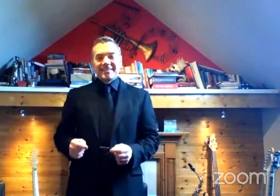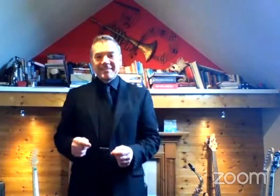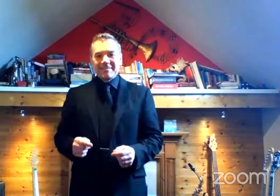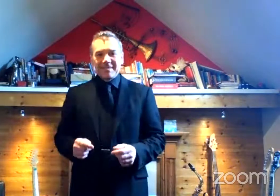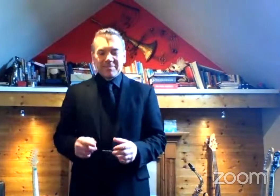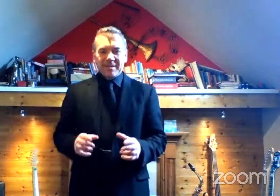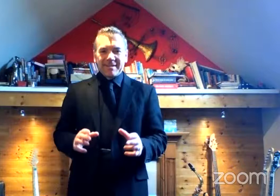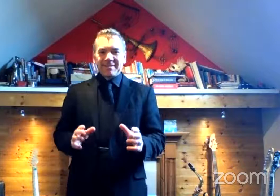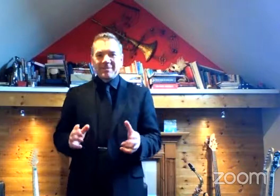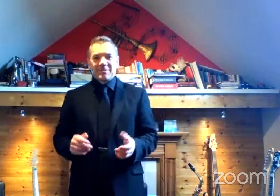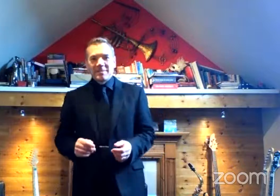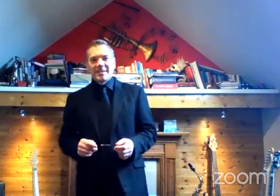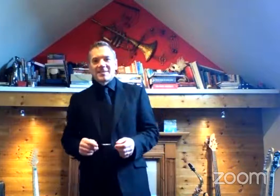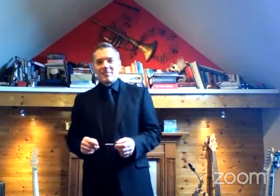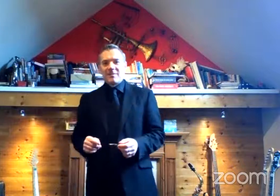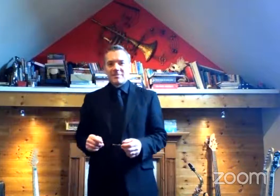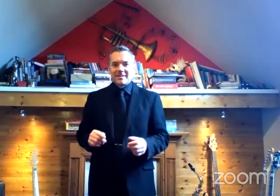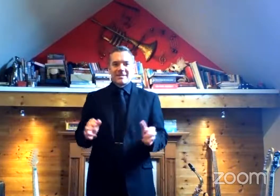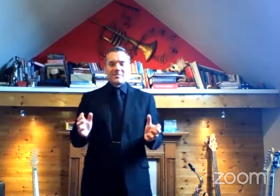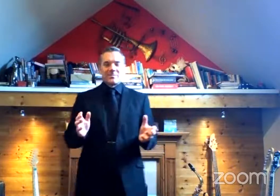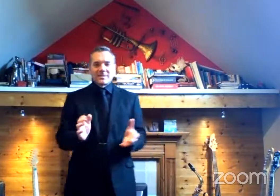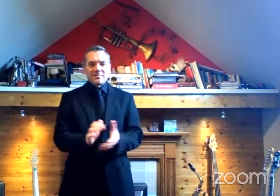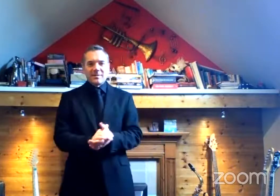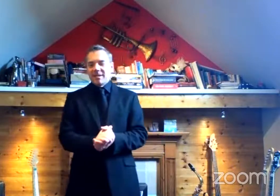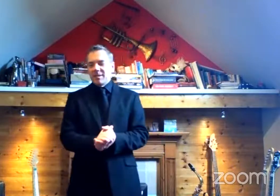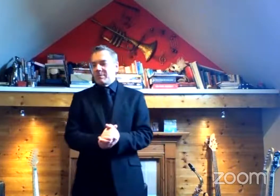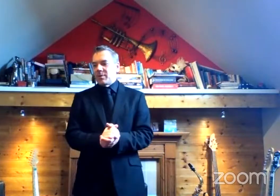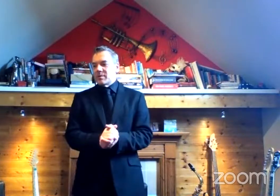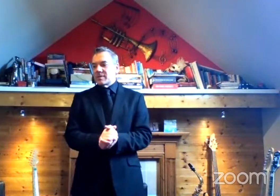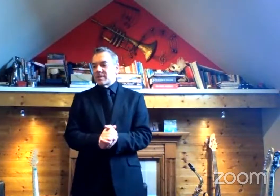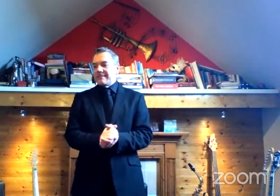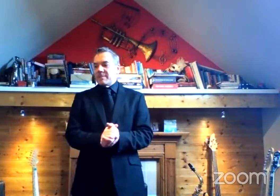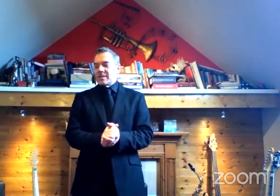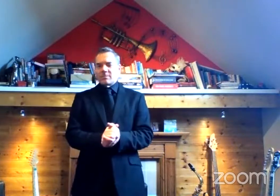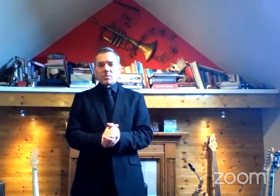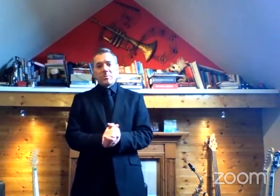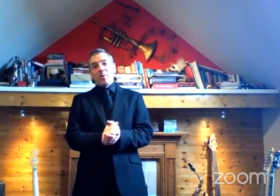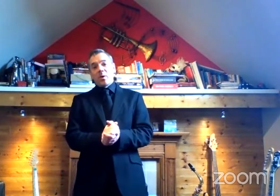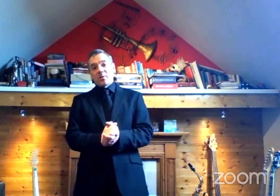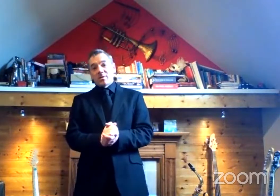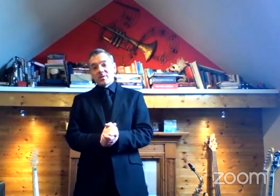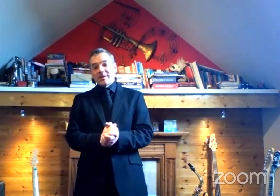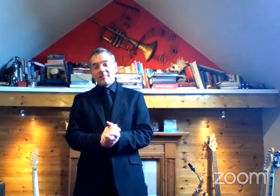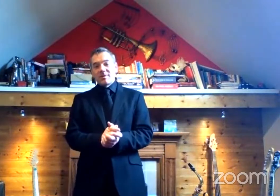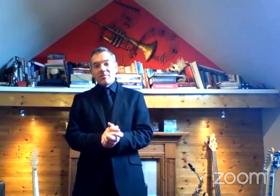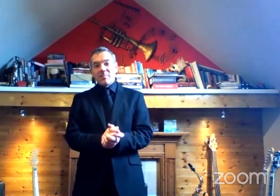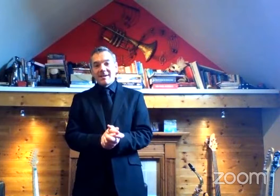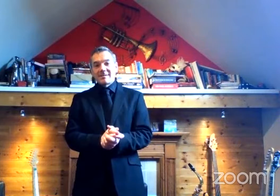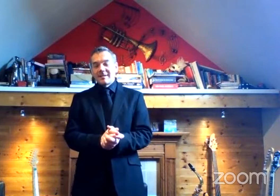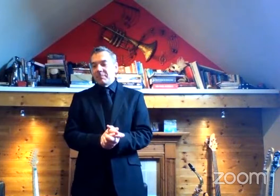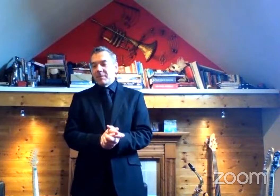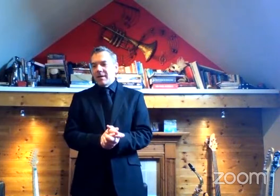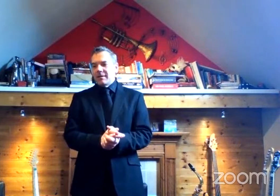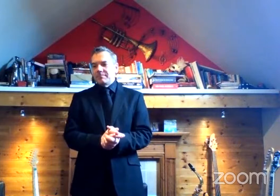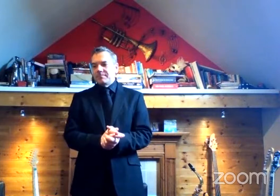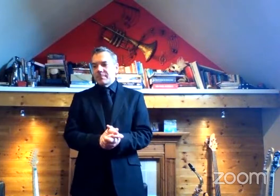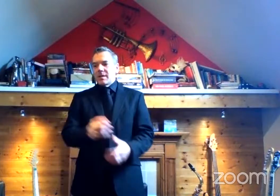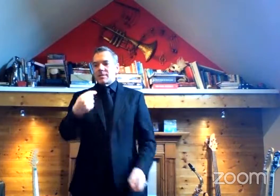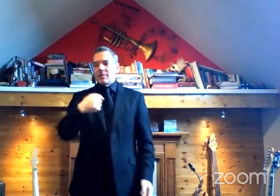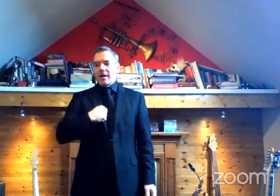right? That'll be tears of laughter. I don't know, it's a little bit bonkers. So don't be bonkers, if you don't mind. So